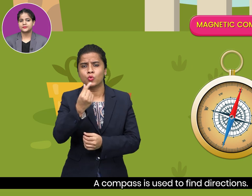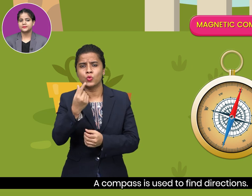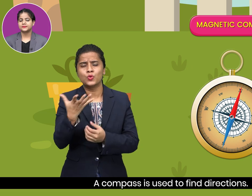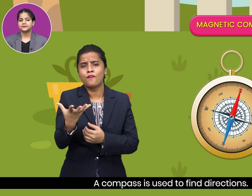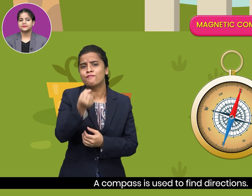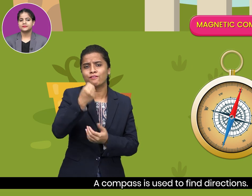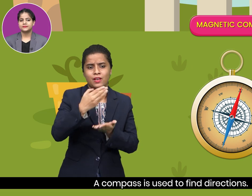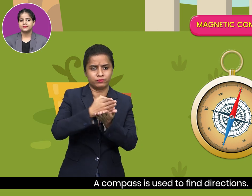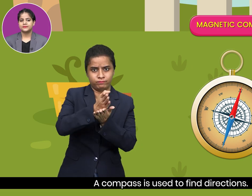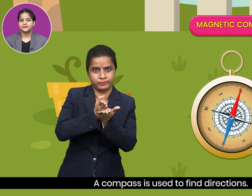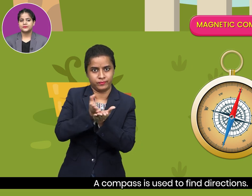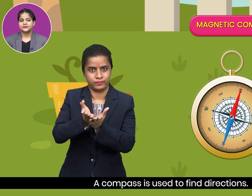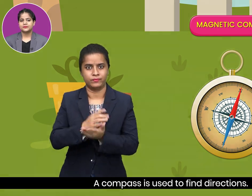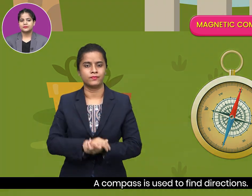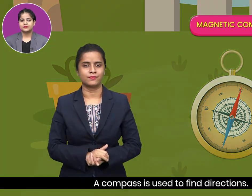directions.